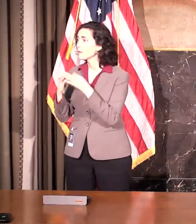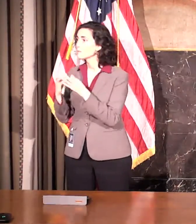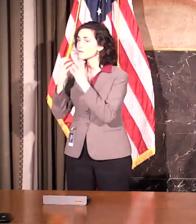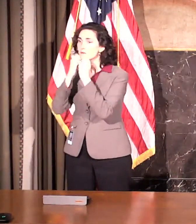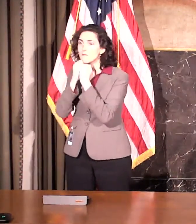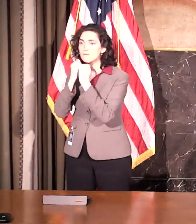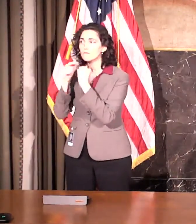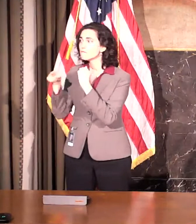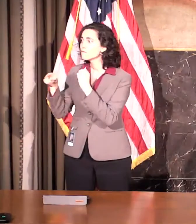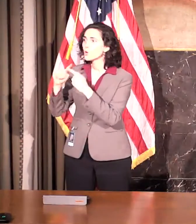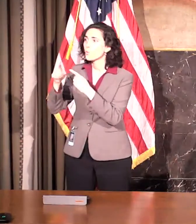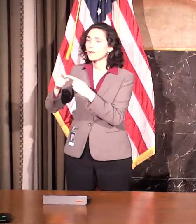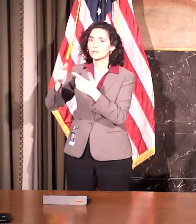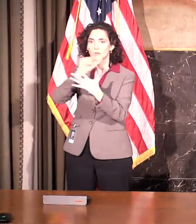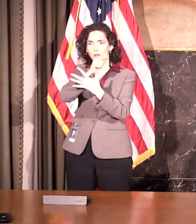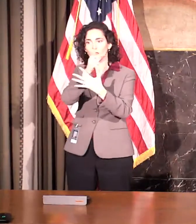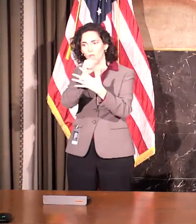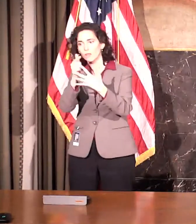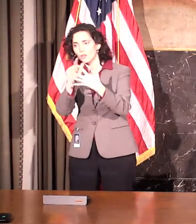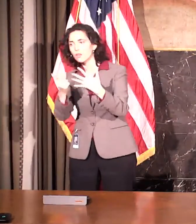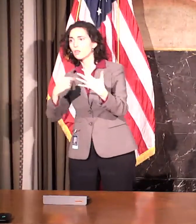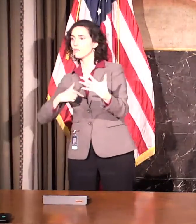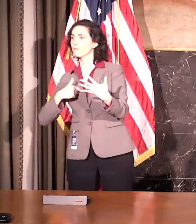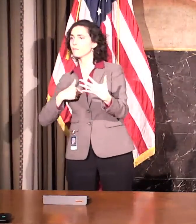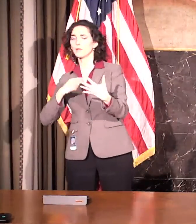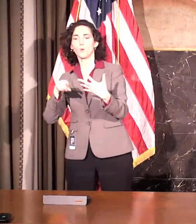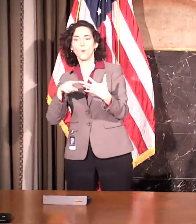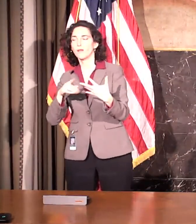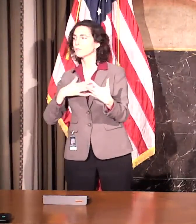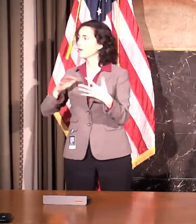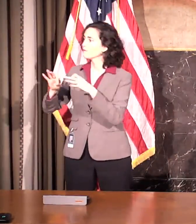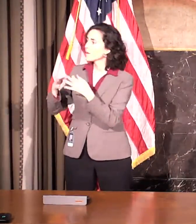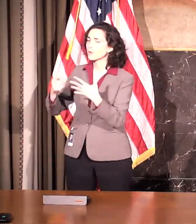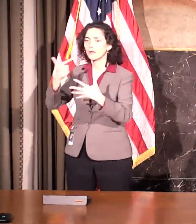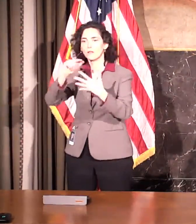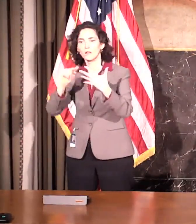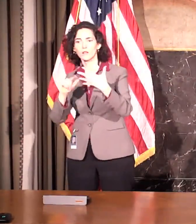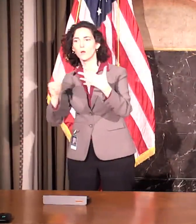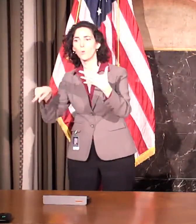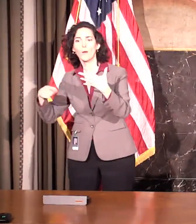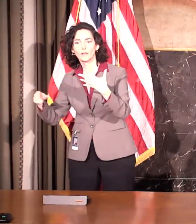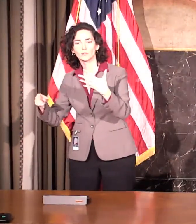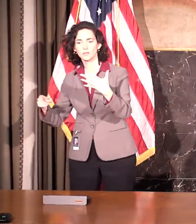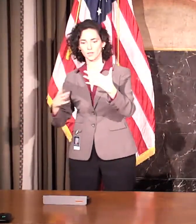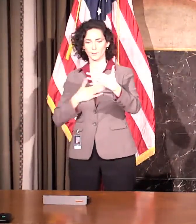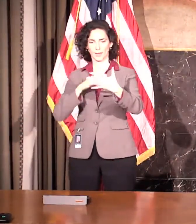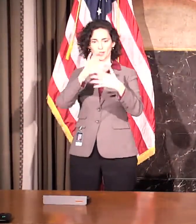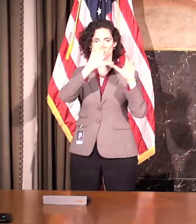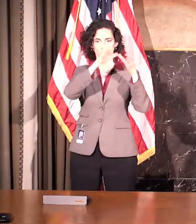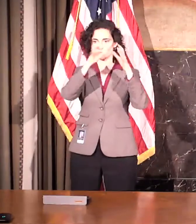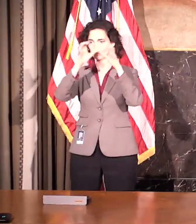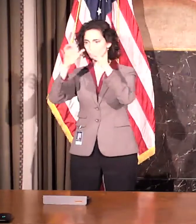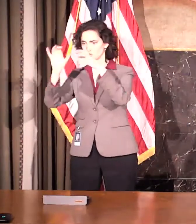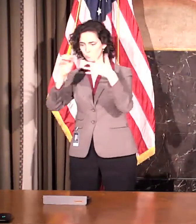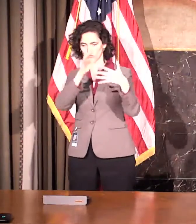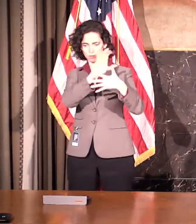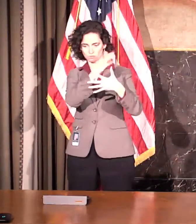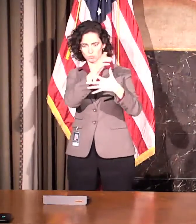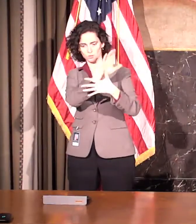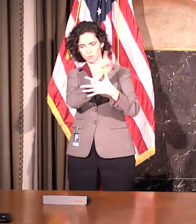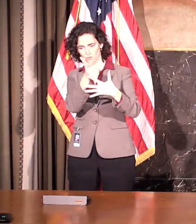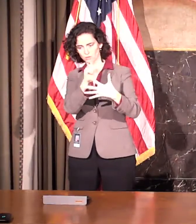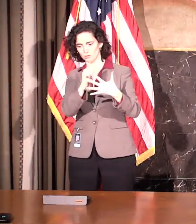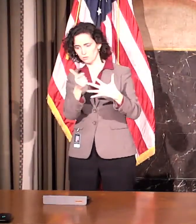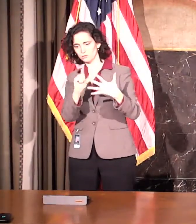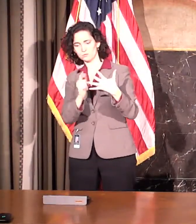for a vaccination, meaning which priority group will they be in. I want you to know we don't have all of that figured out yet,